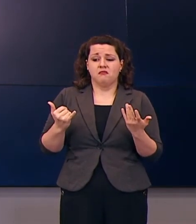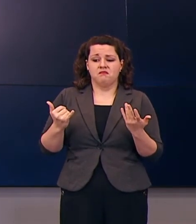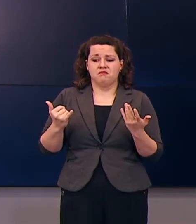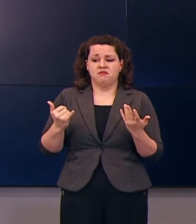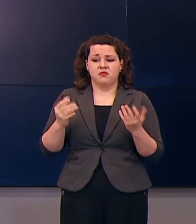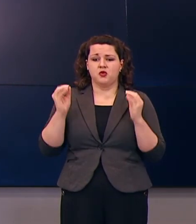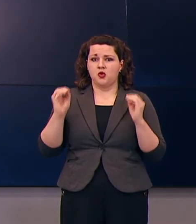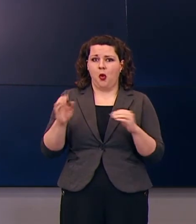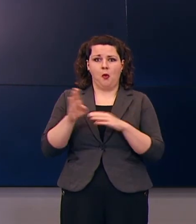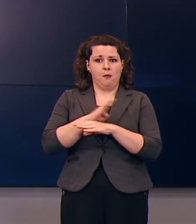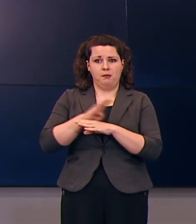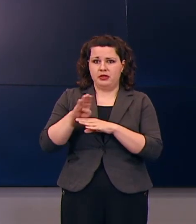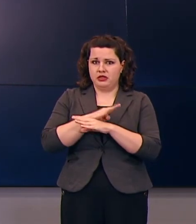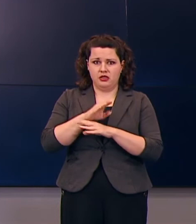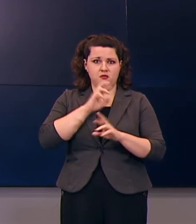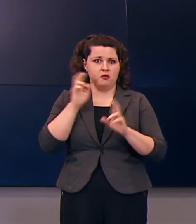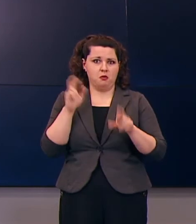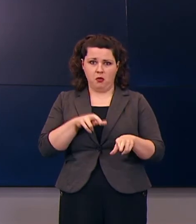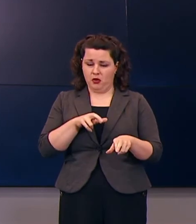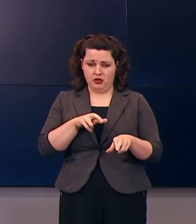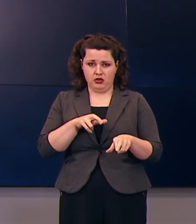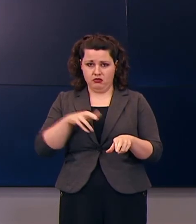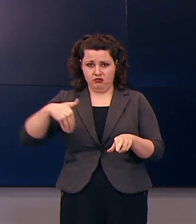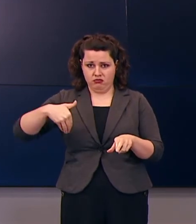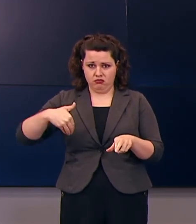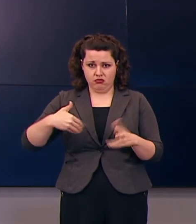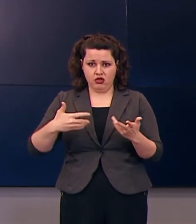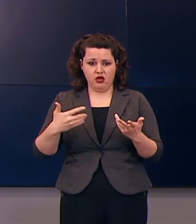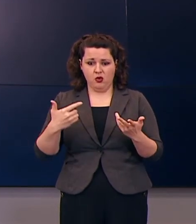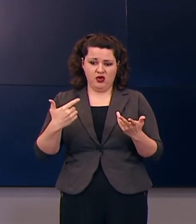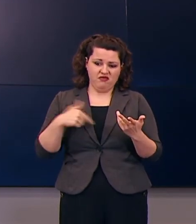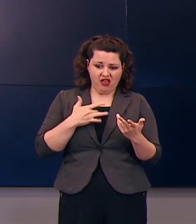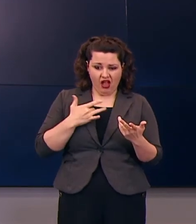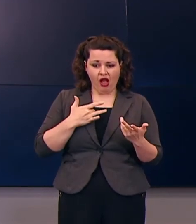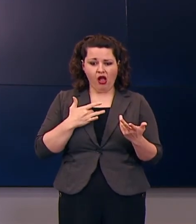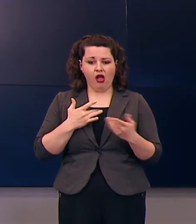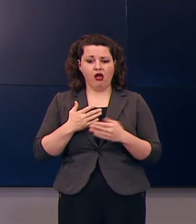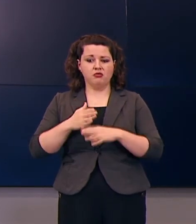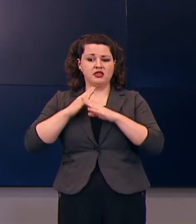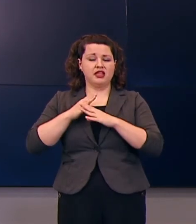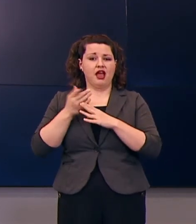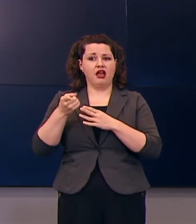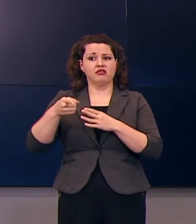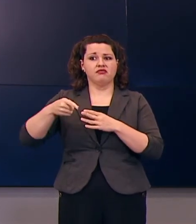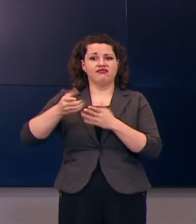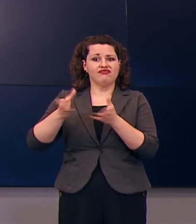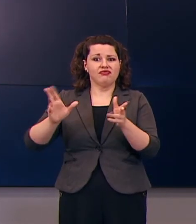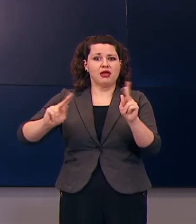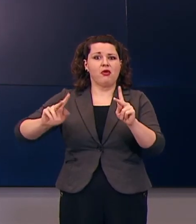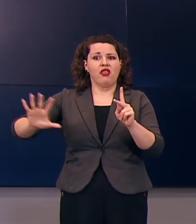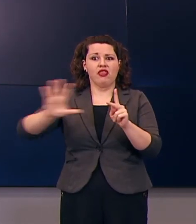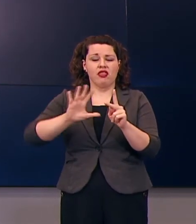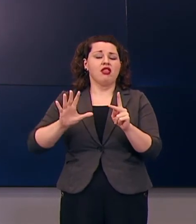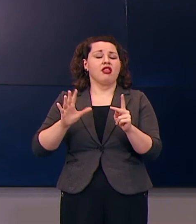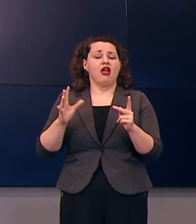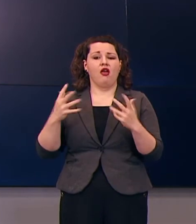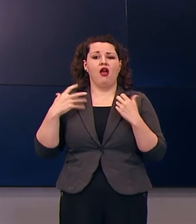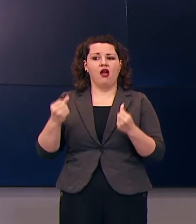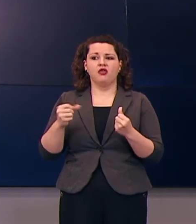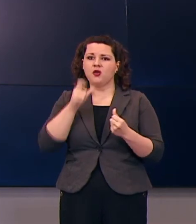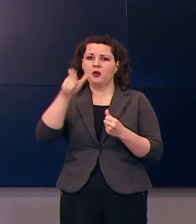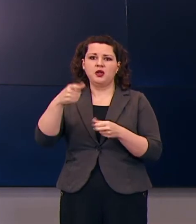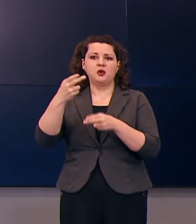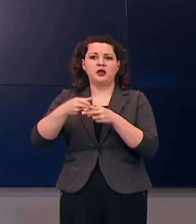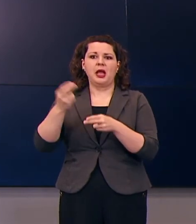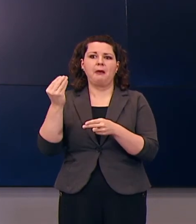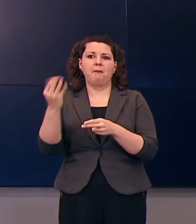had any businesses that have reported to us where we feel like to protect the public's health, that we need to name those businesses publicly. But